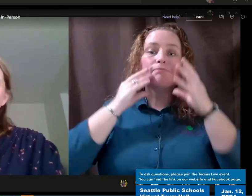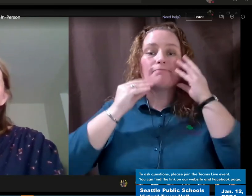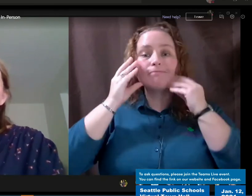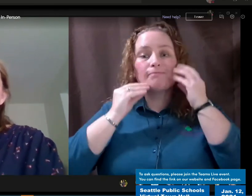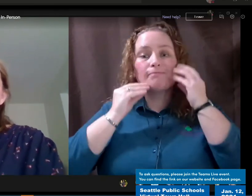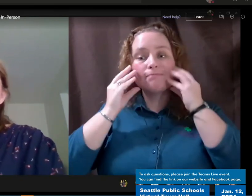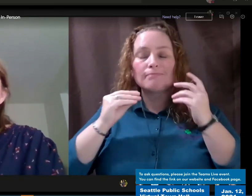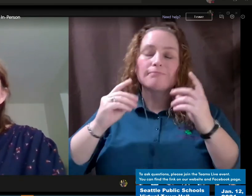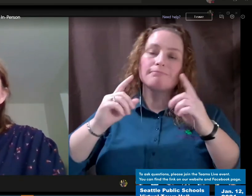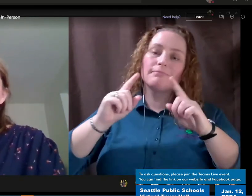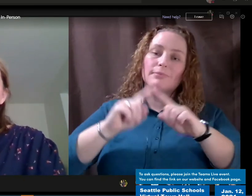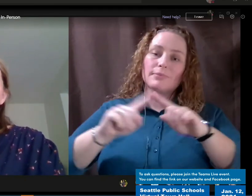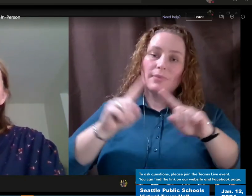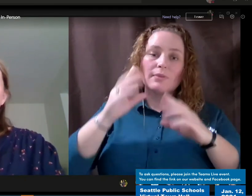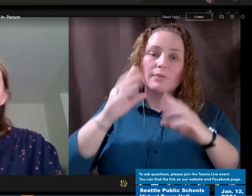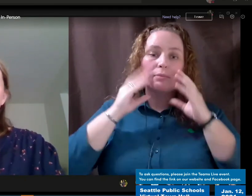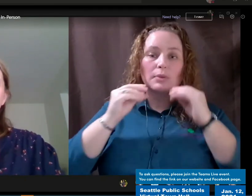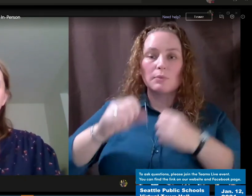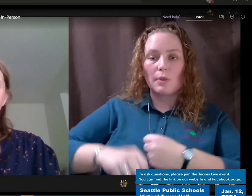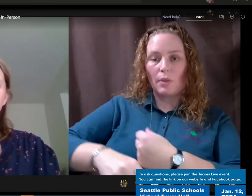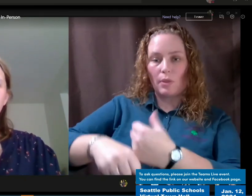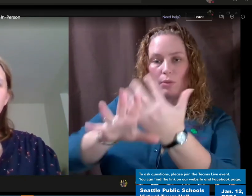remote learning. Some students have